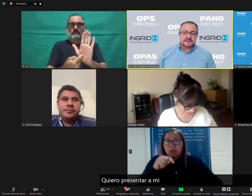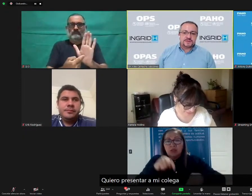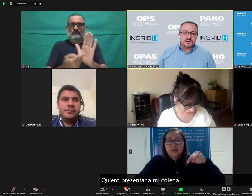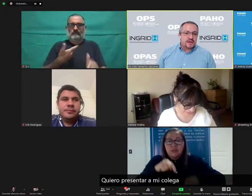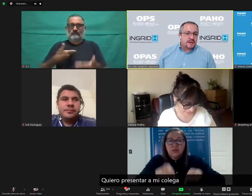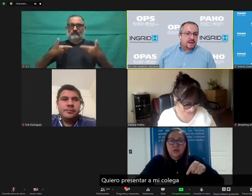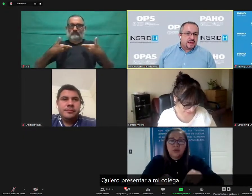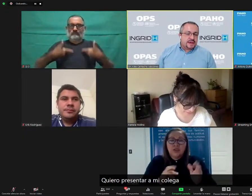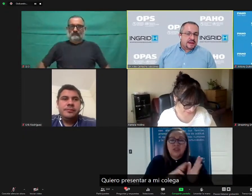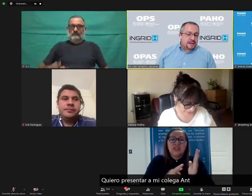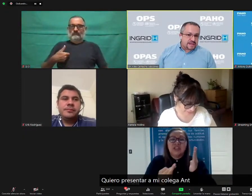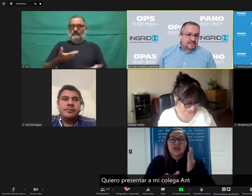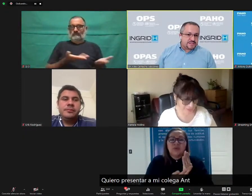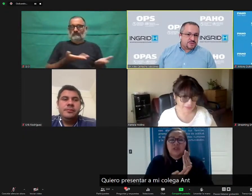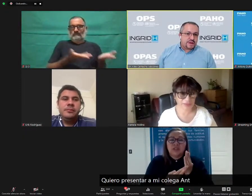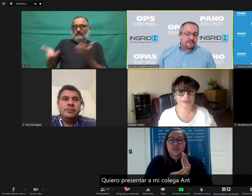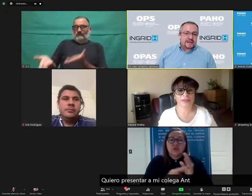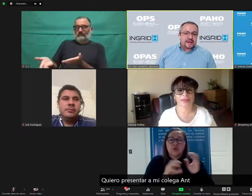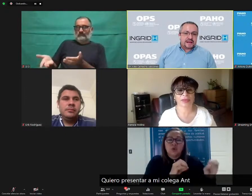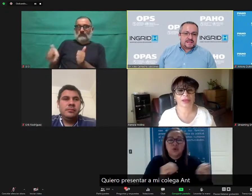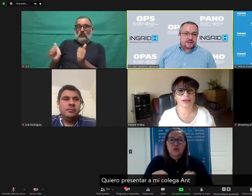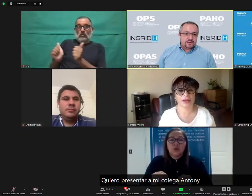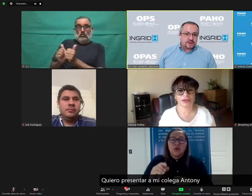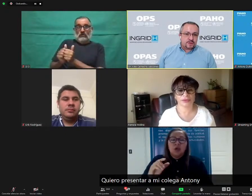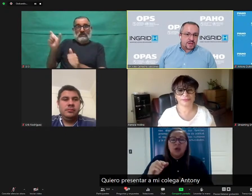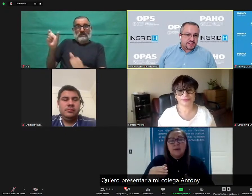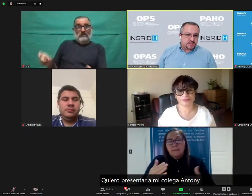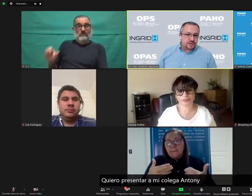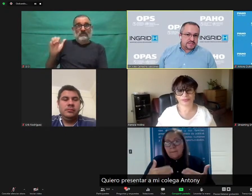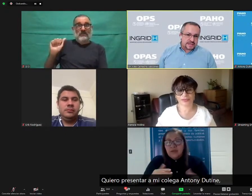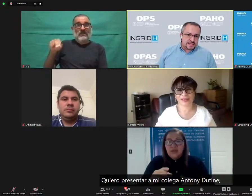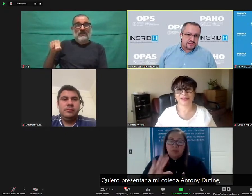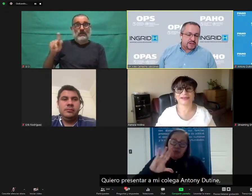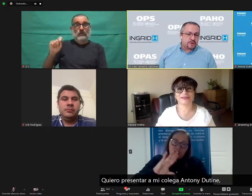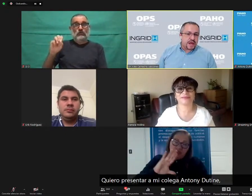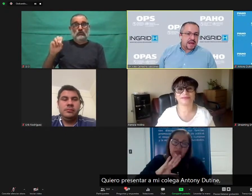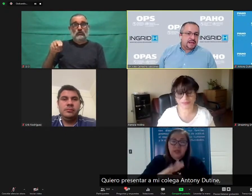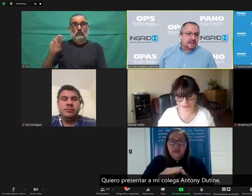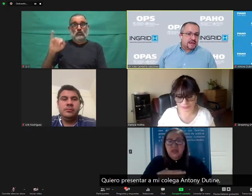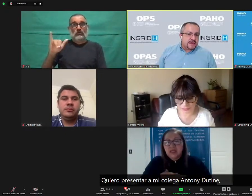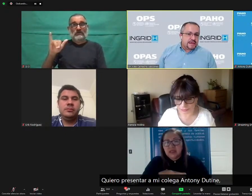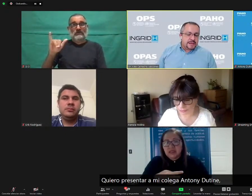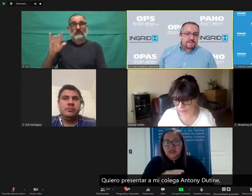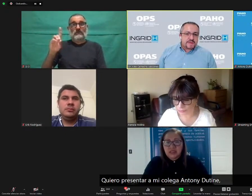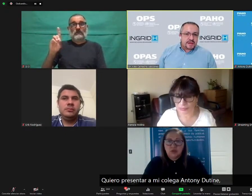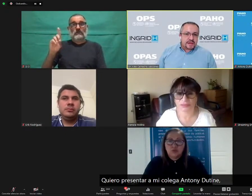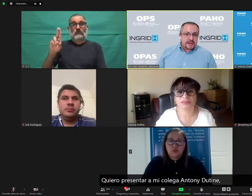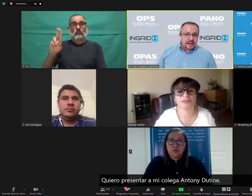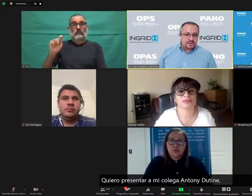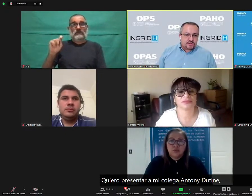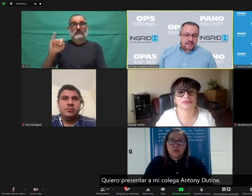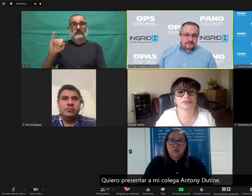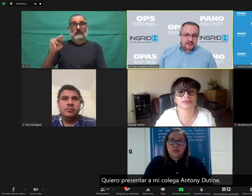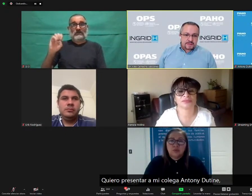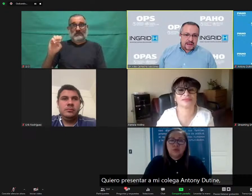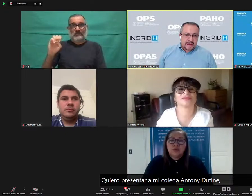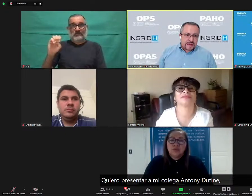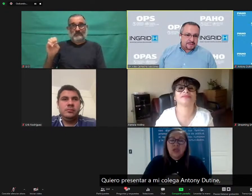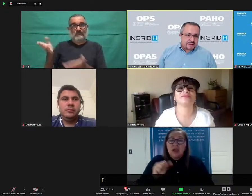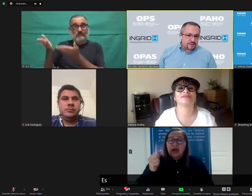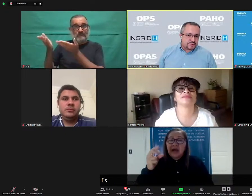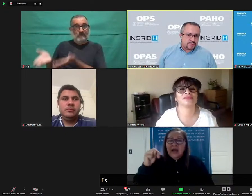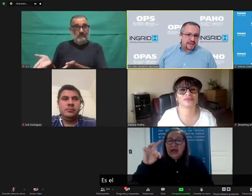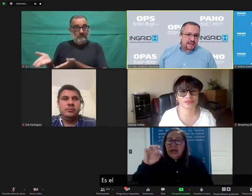he is an advisor in disability and rehabilitation and rehabilitation in the ph.o in the paho b-a-h-o